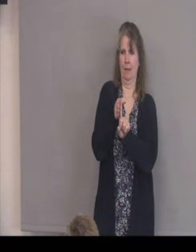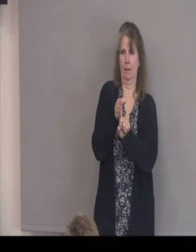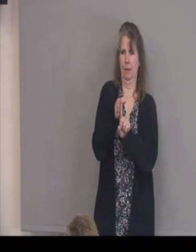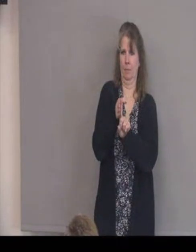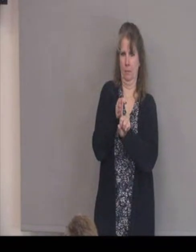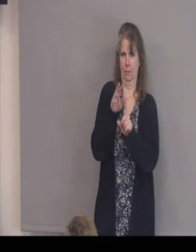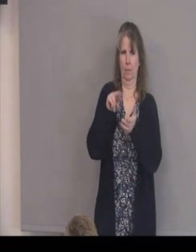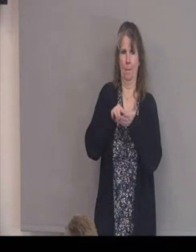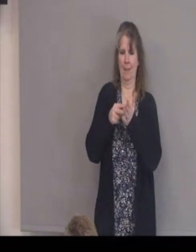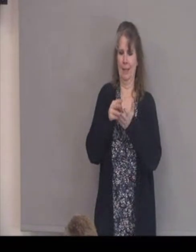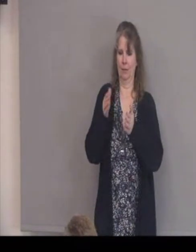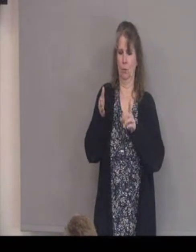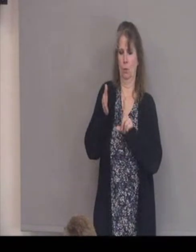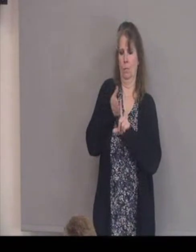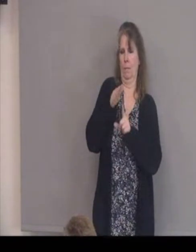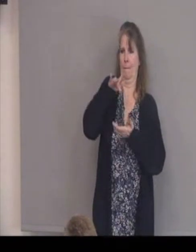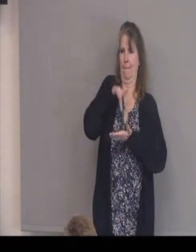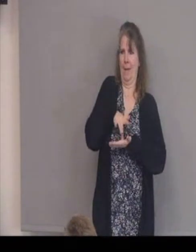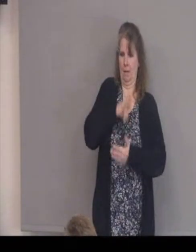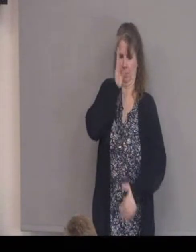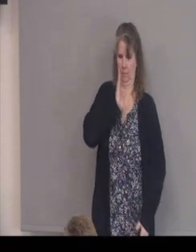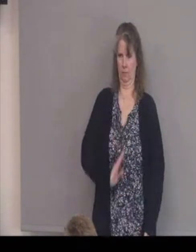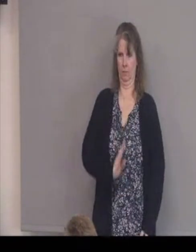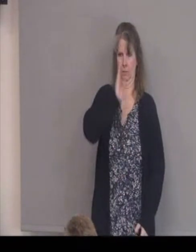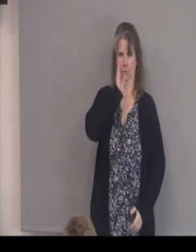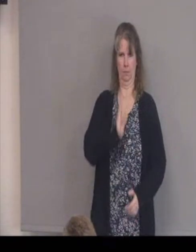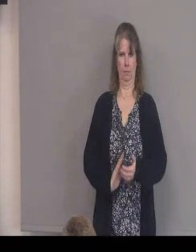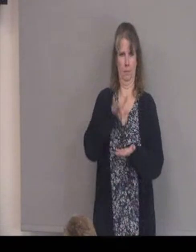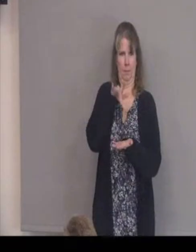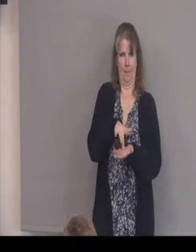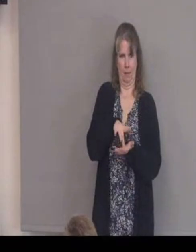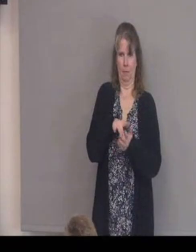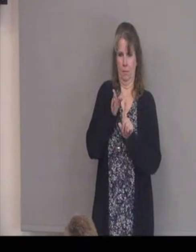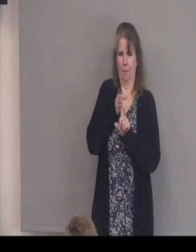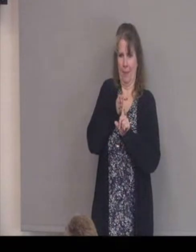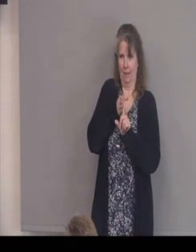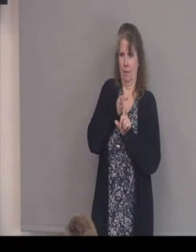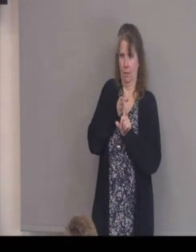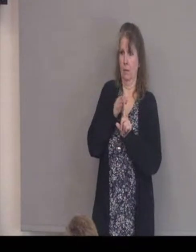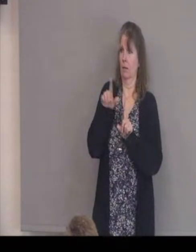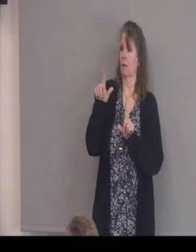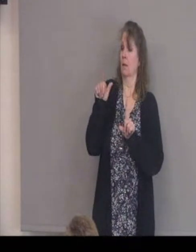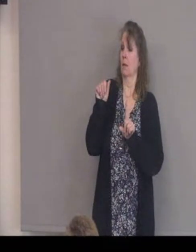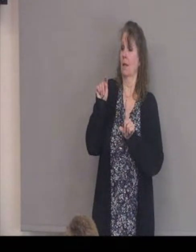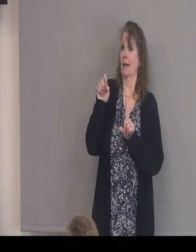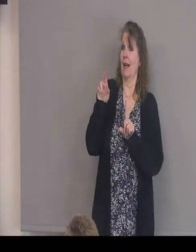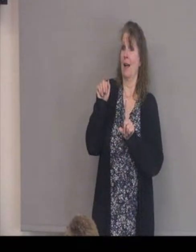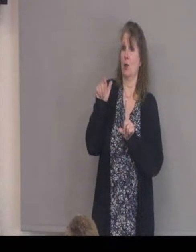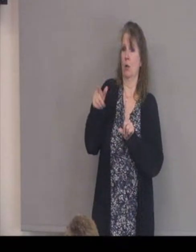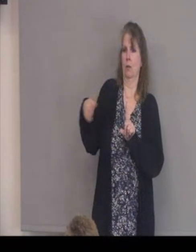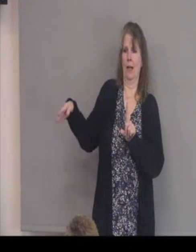So medial is going to be signed like this, which means through the middle, right? Medial, like